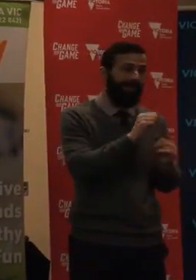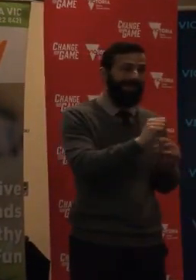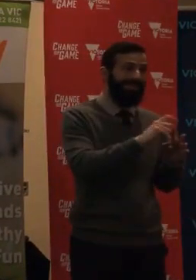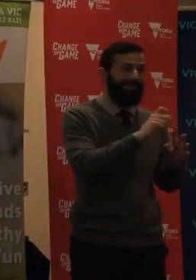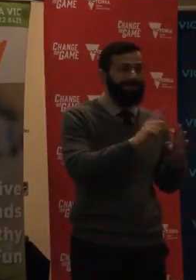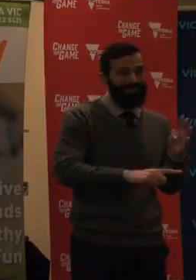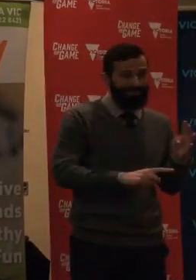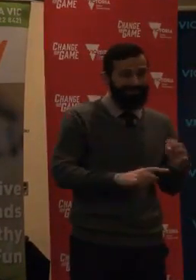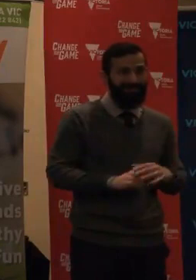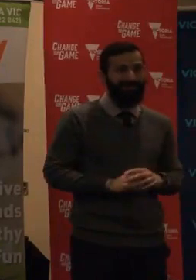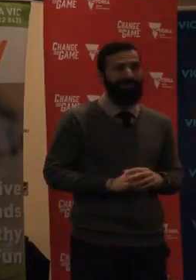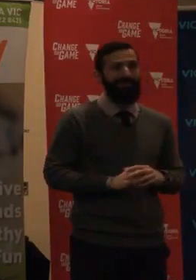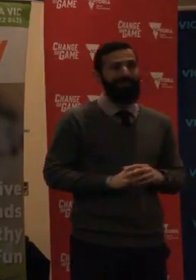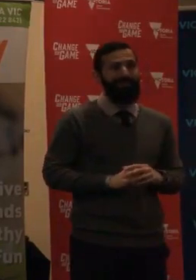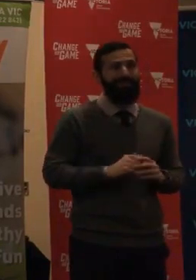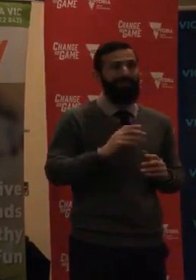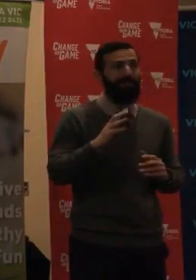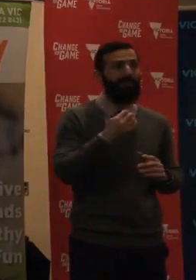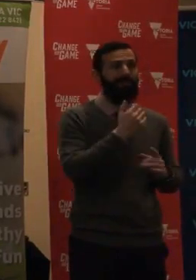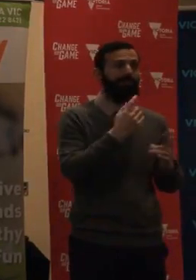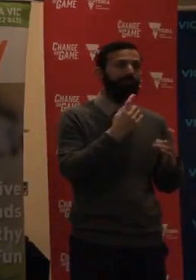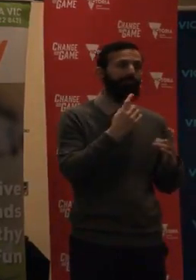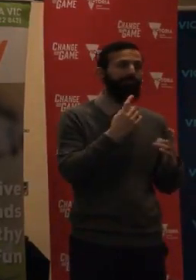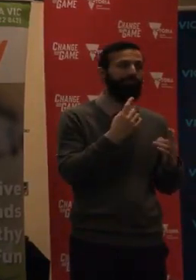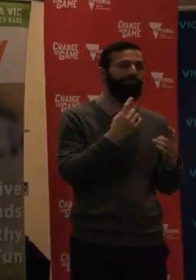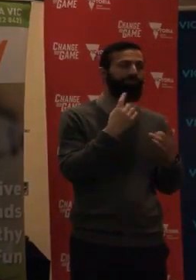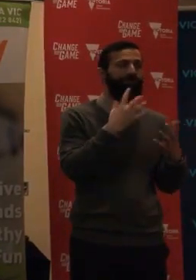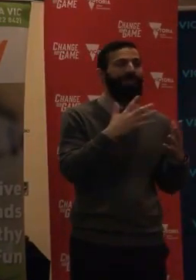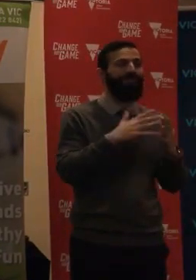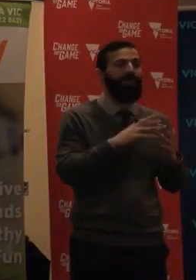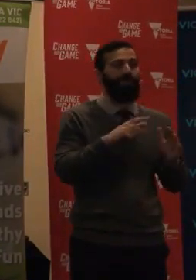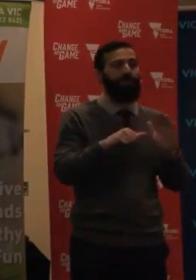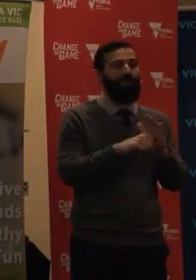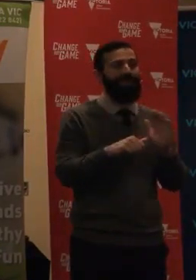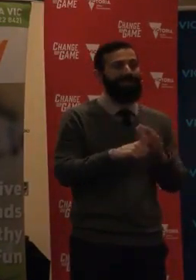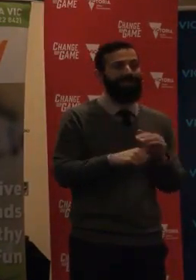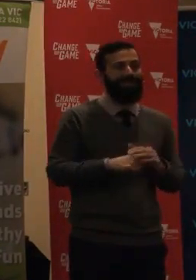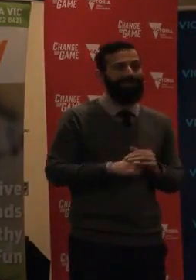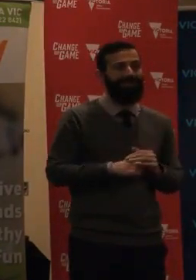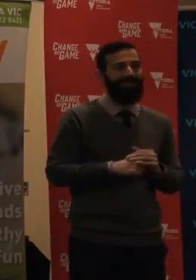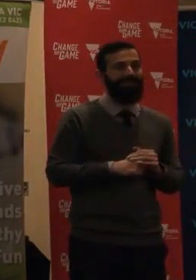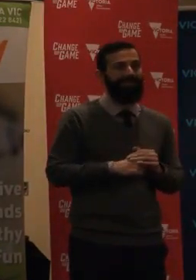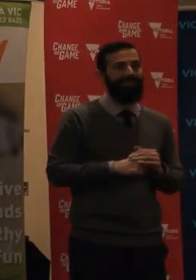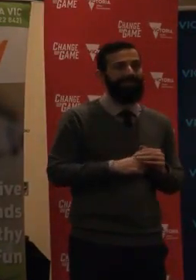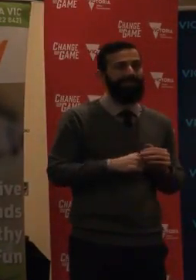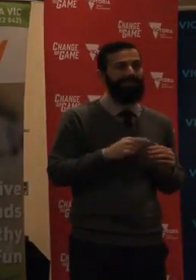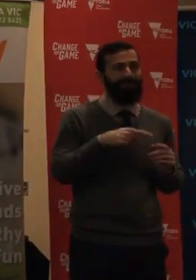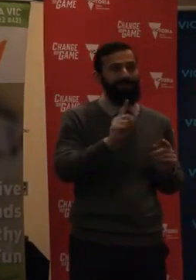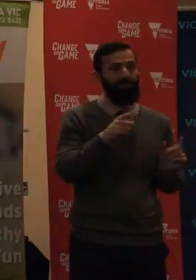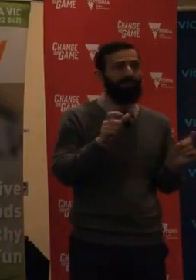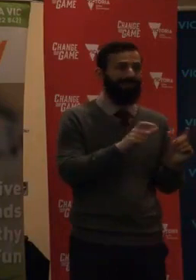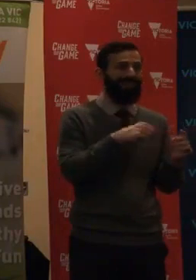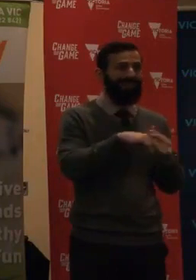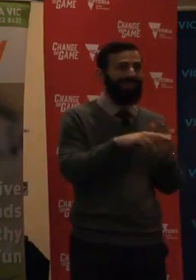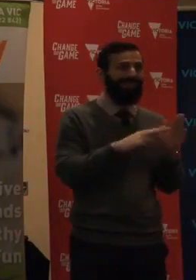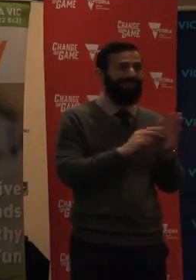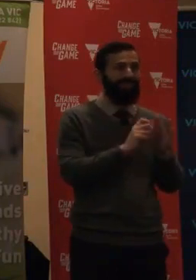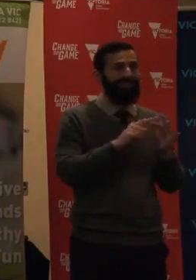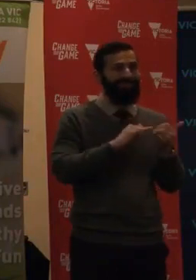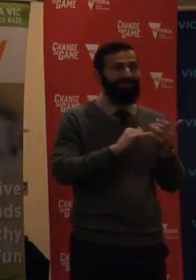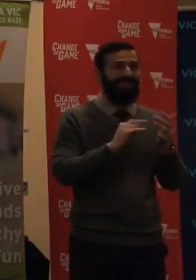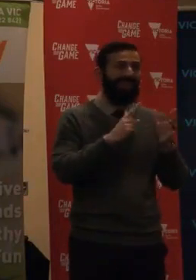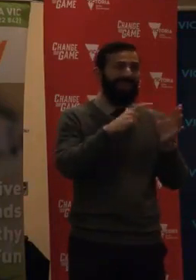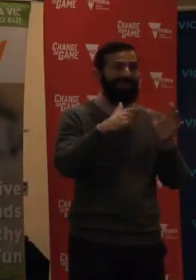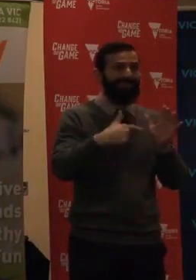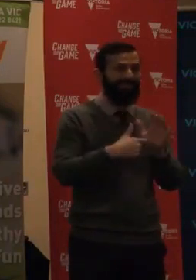by definition. They must represent value for money, and what a value-laden term that is, but nevertheless that's what's in the NDIS Act. They